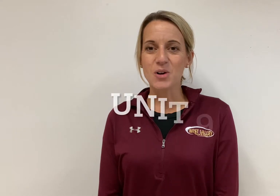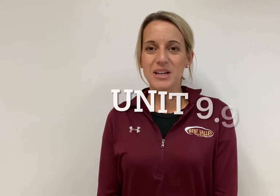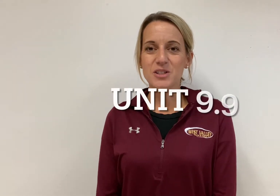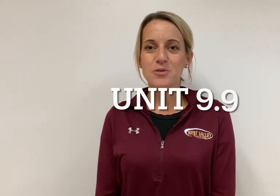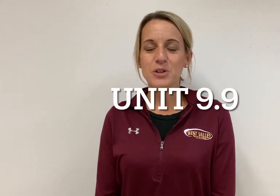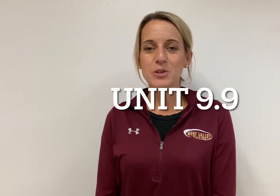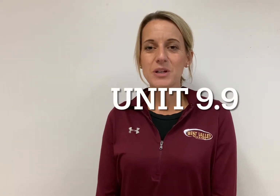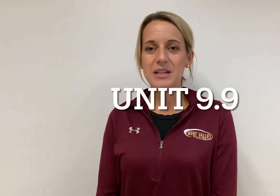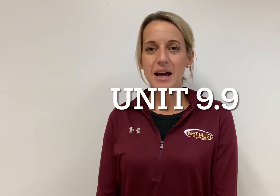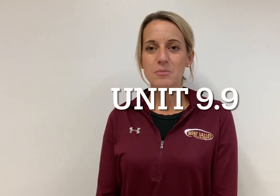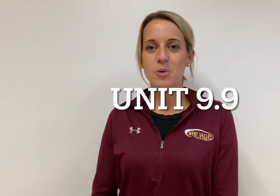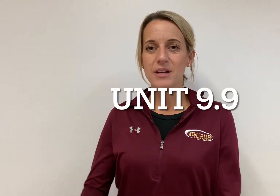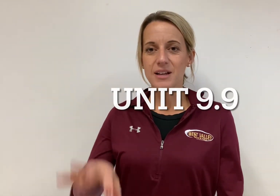Okay, so for unit